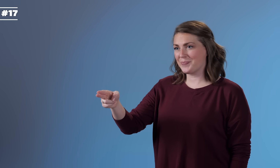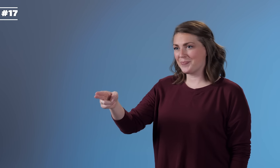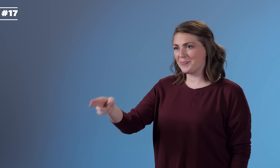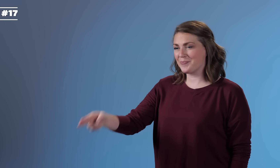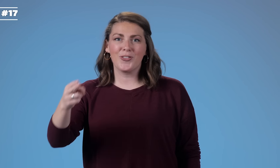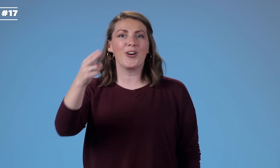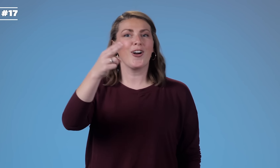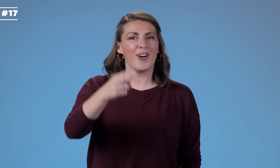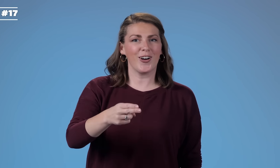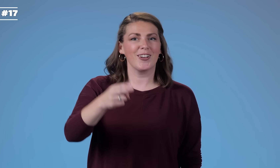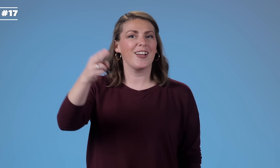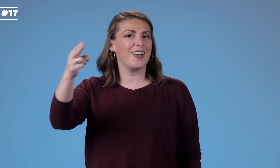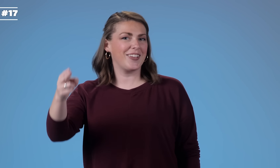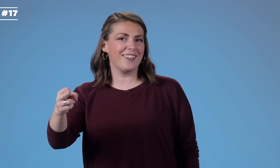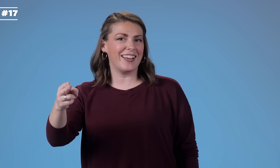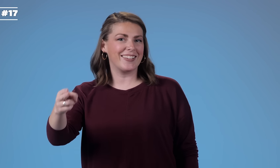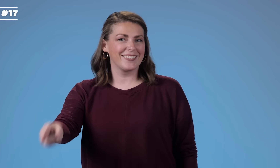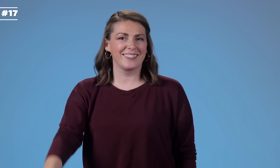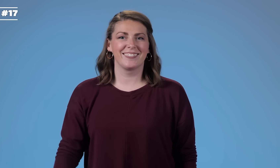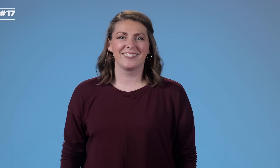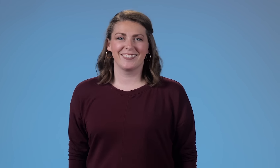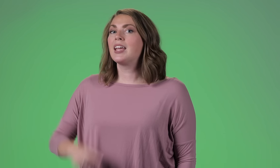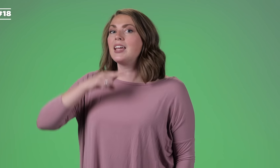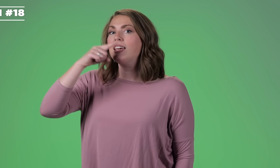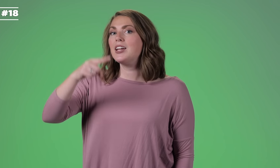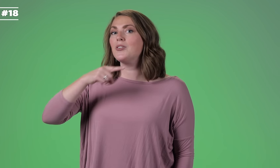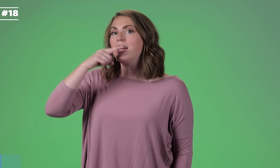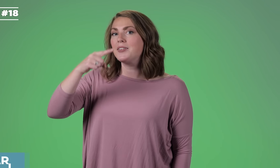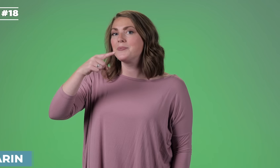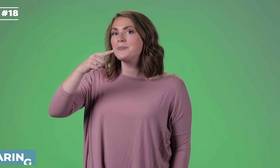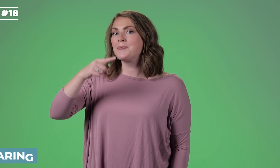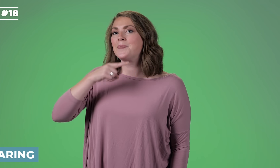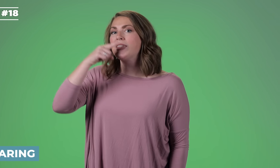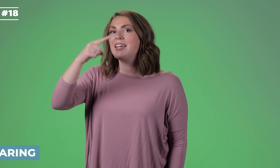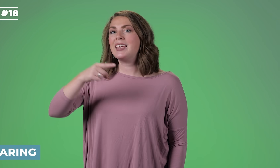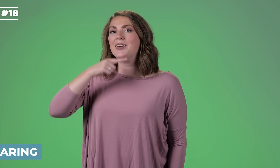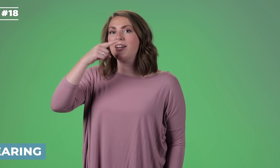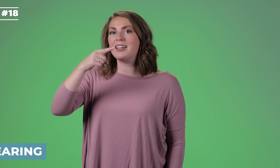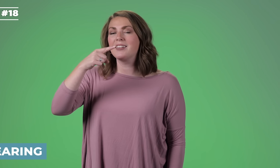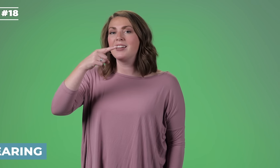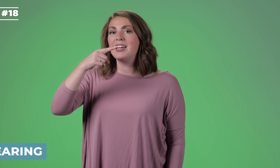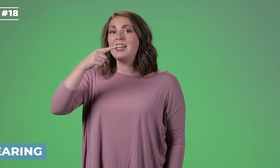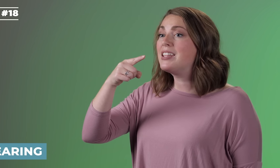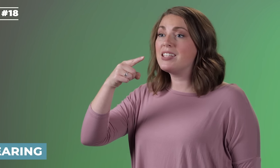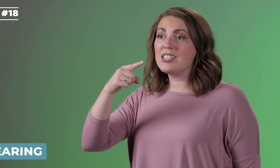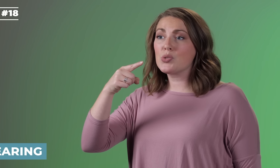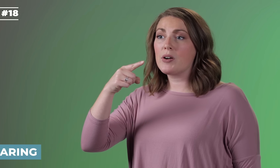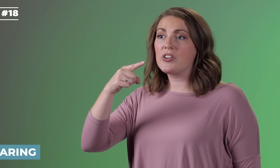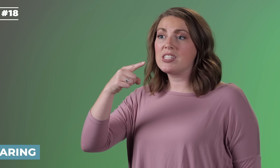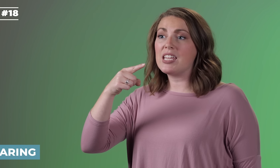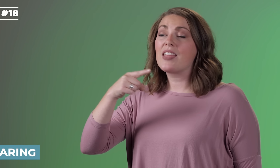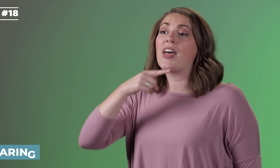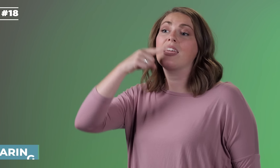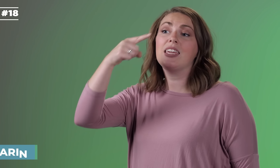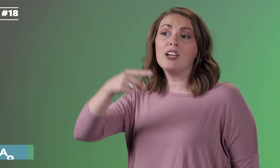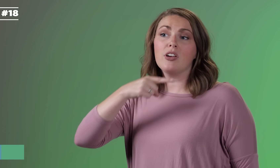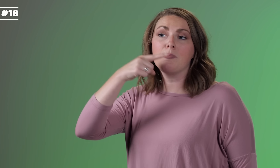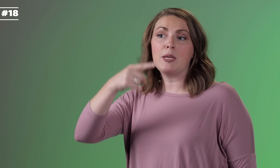HH for hard of hearing. Hearing. Hearing. This is referencing that hearing